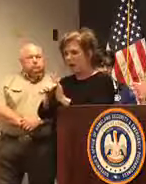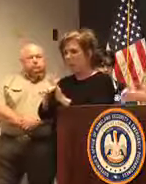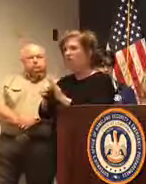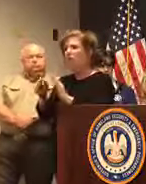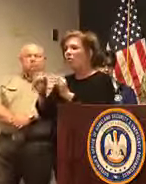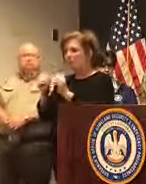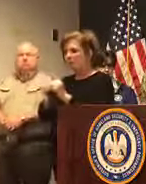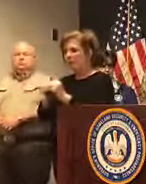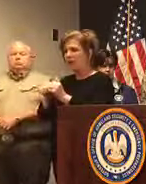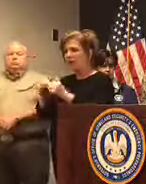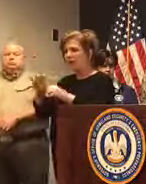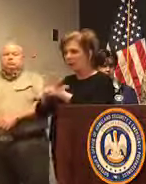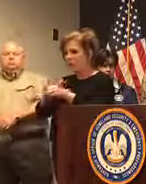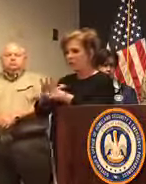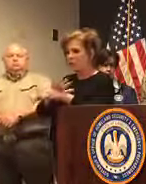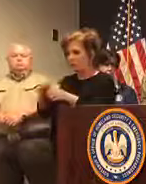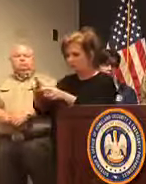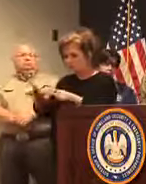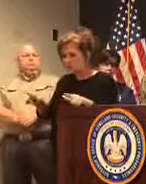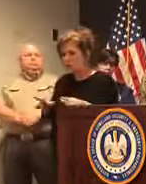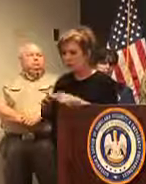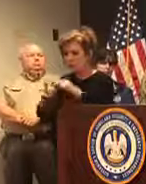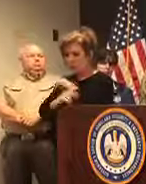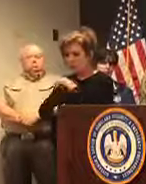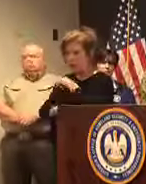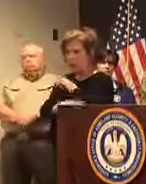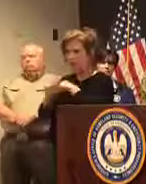local parishes so that they understand the risks they face.